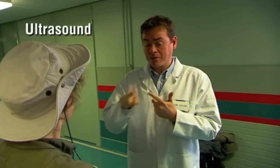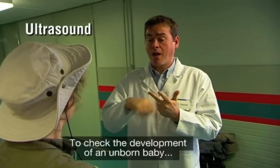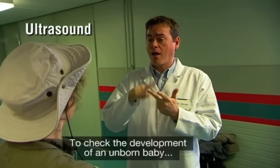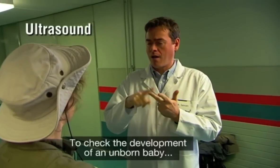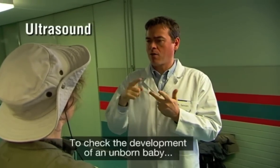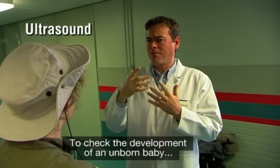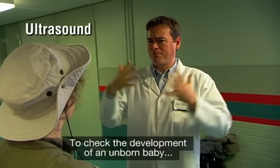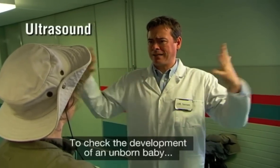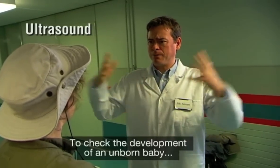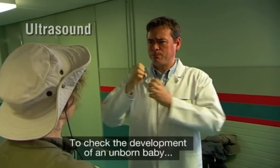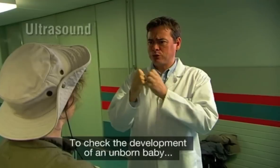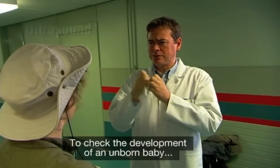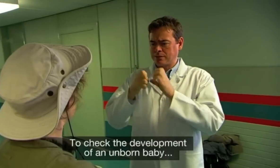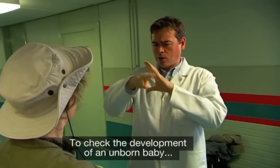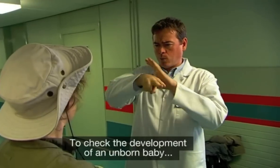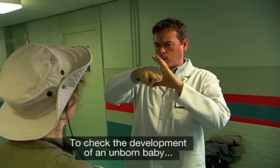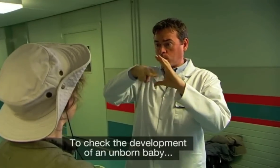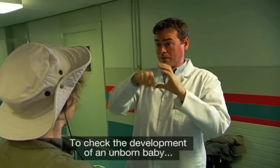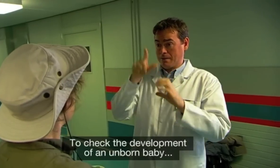To check the development of an unborn baby.